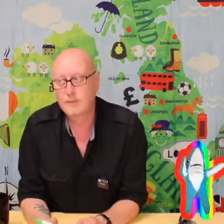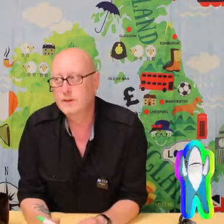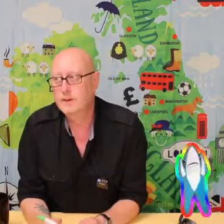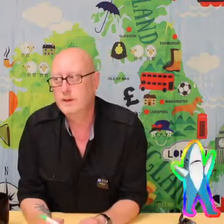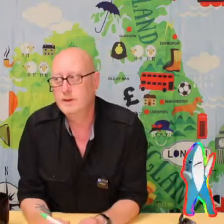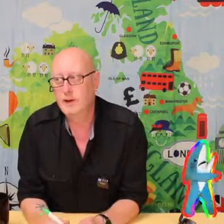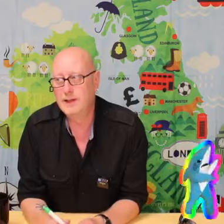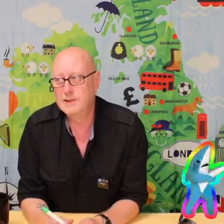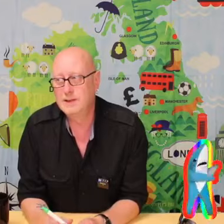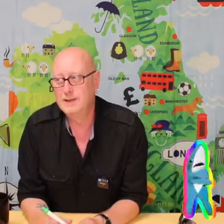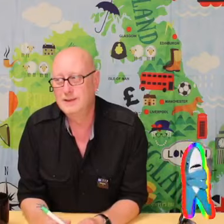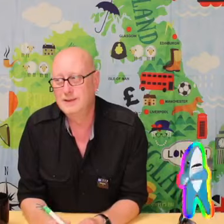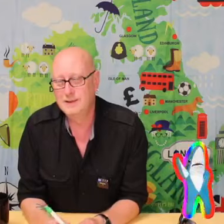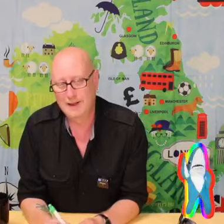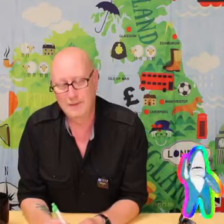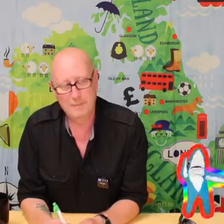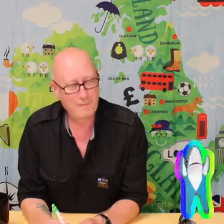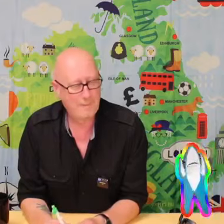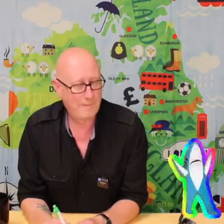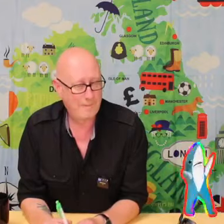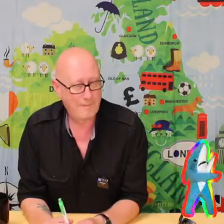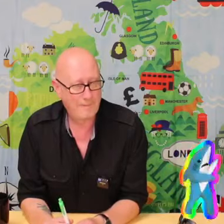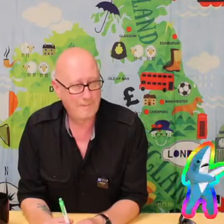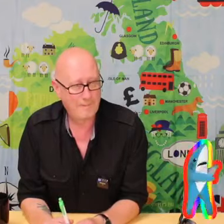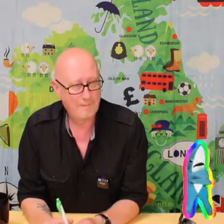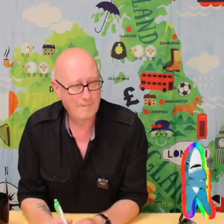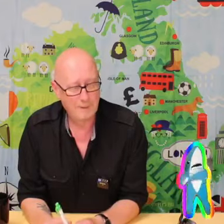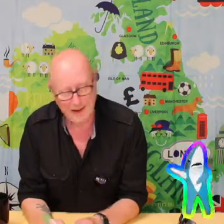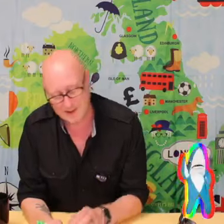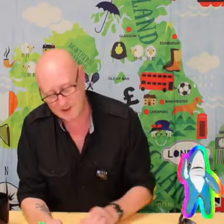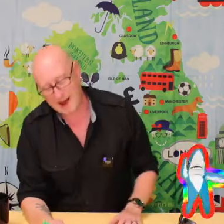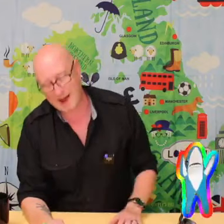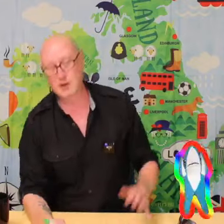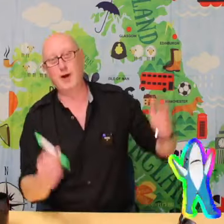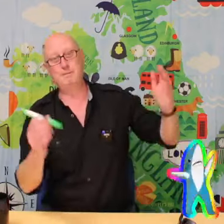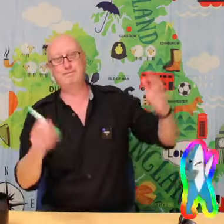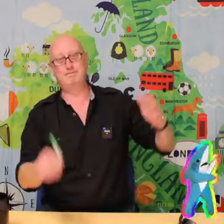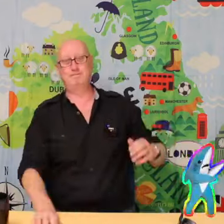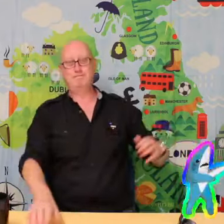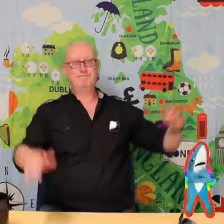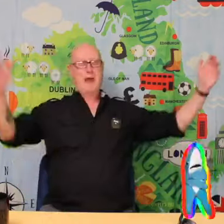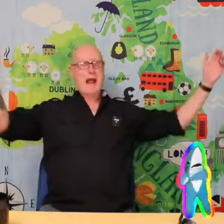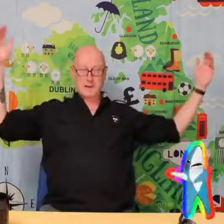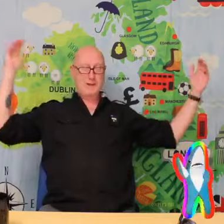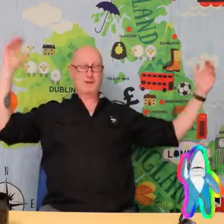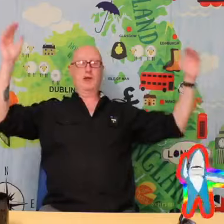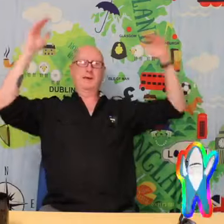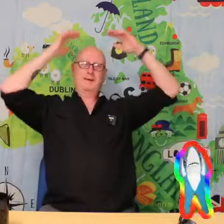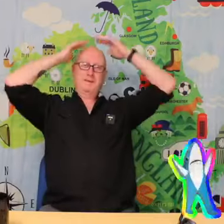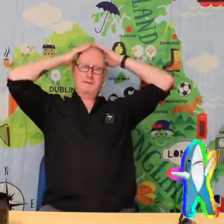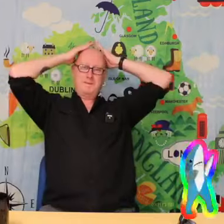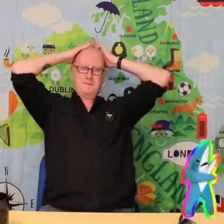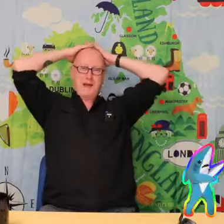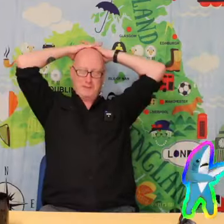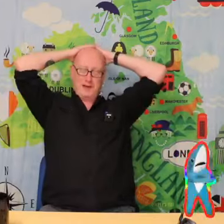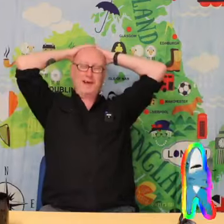in. She's been paying attention. Hello. What are we having for our dinners? Right. I don't know. Yeah. It's a mystery.